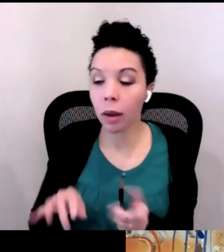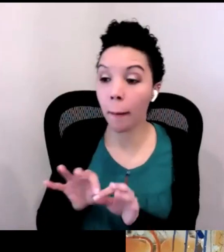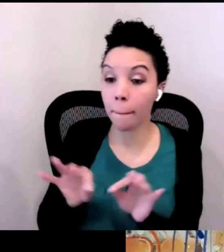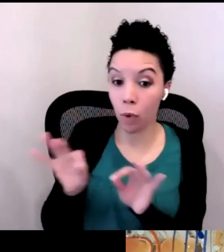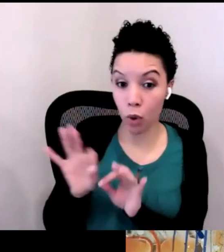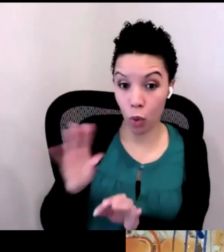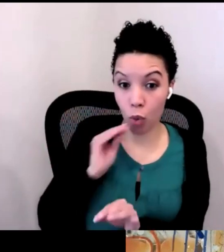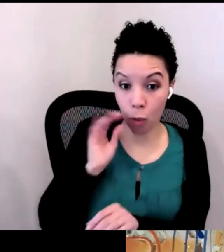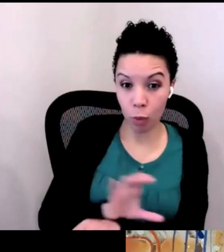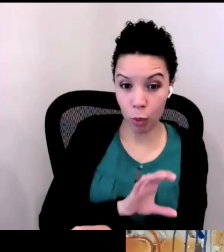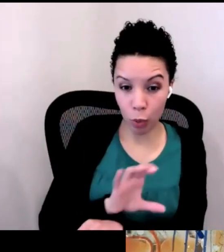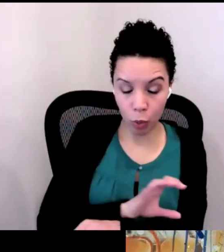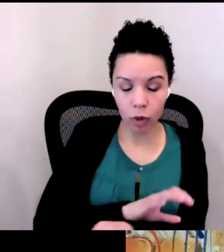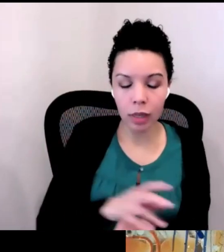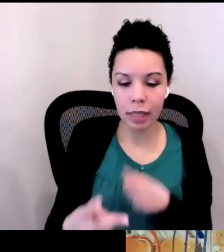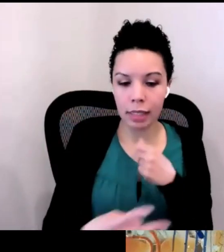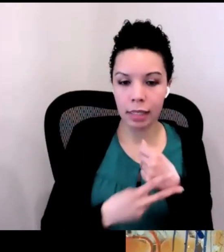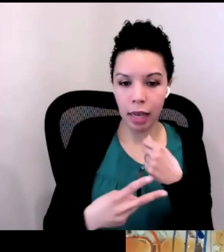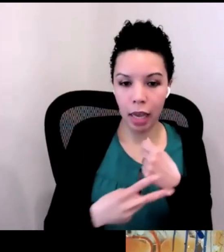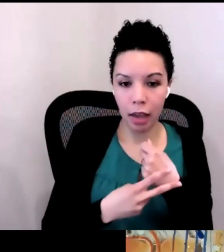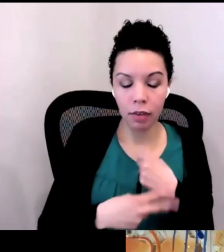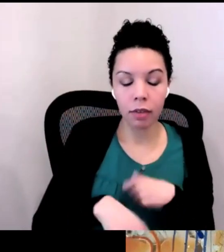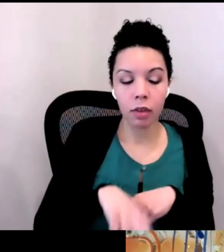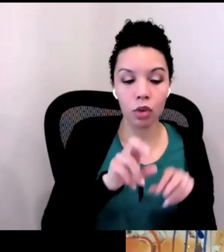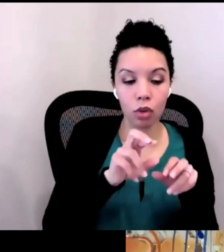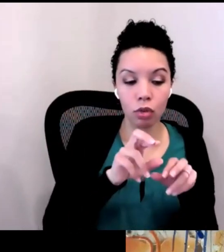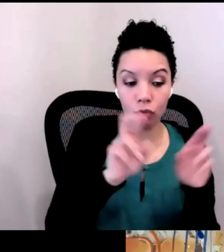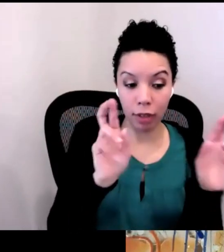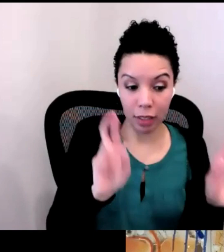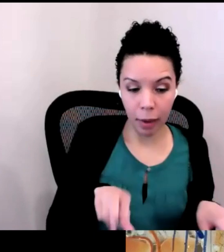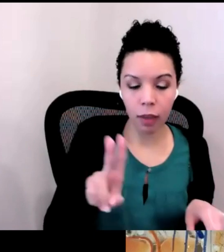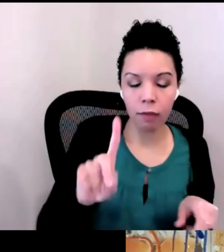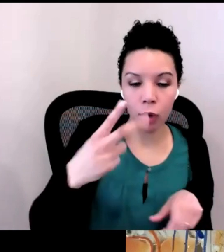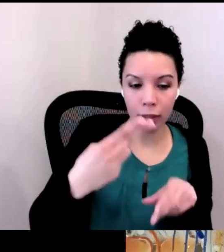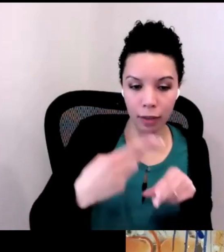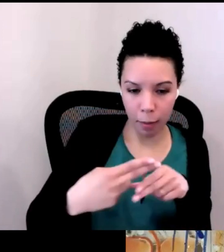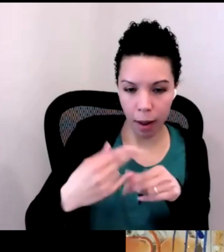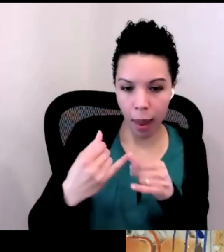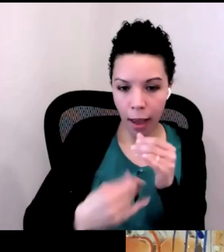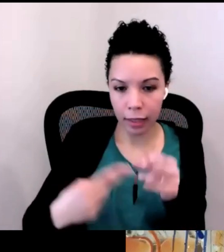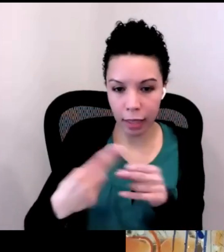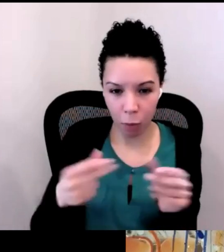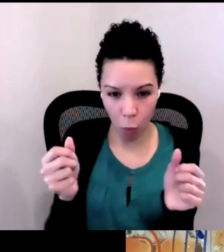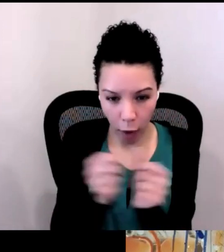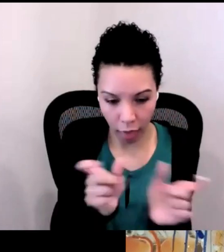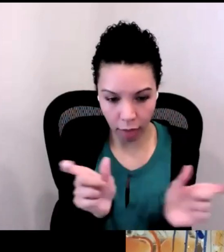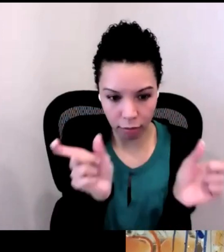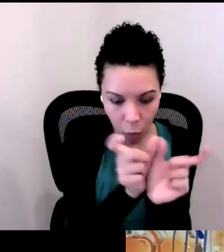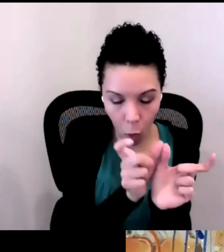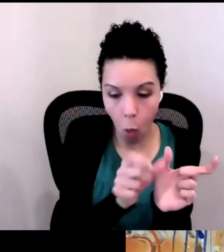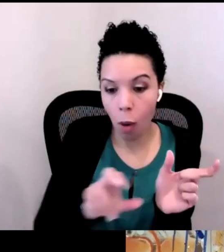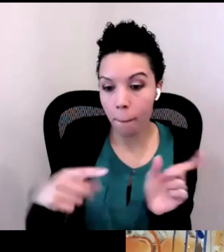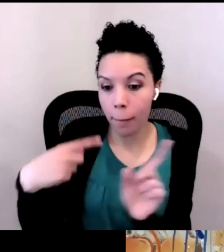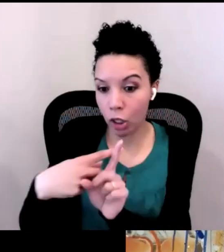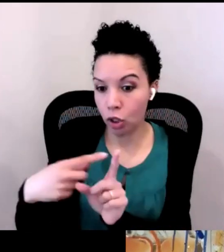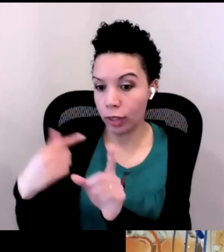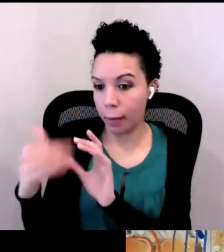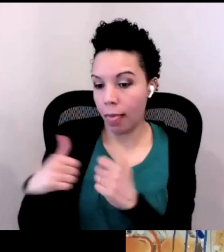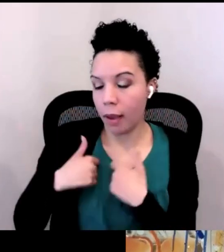maybe even honestly, make your file names have your email address too, because then they're all on my desktop and I know who you